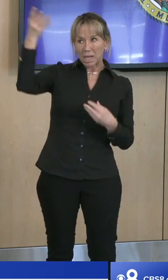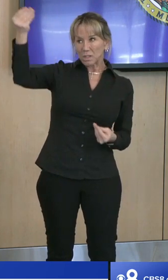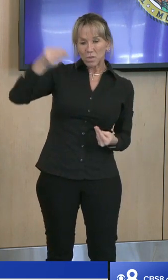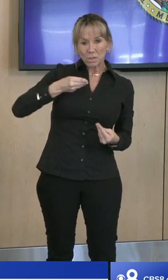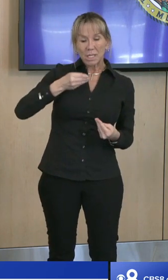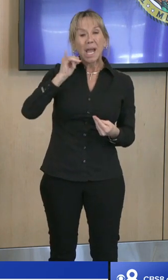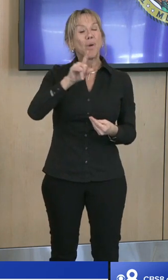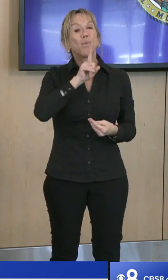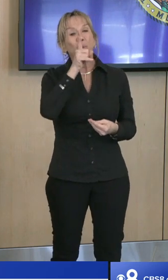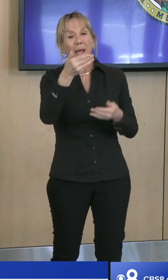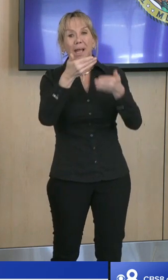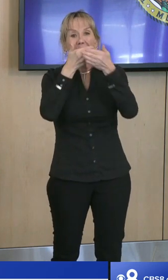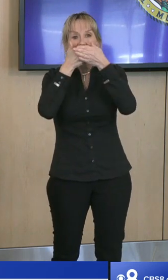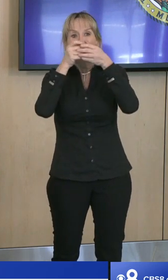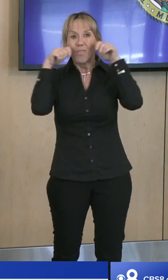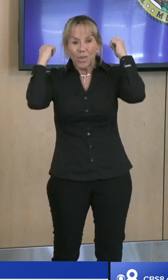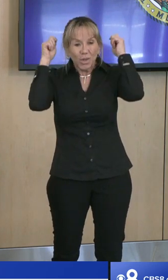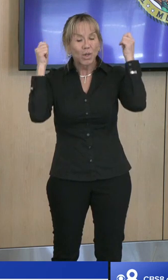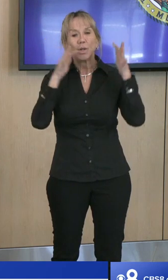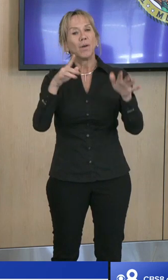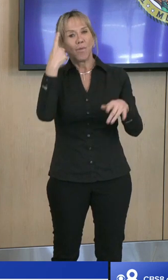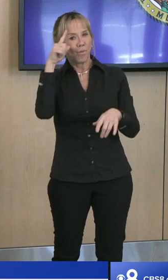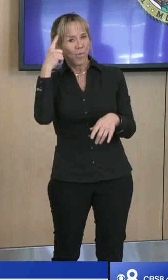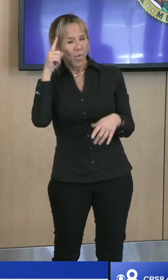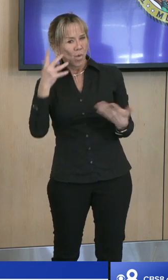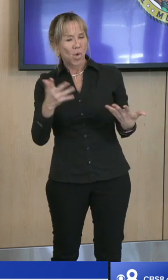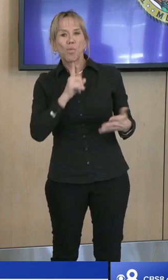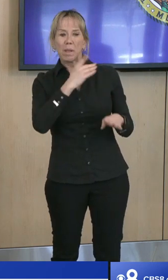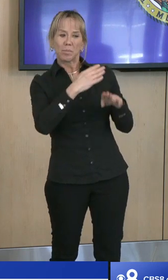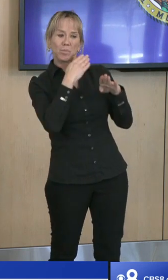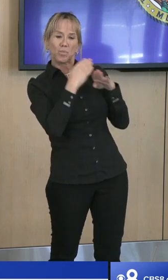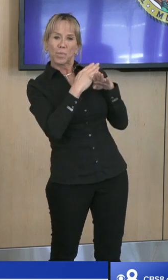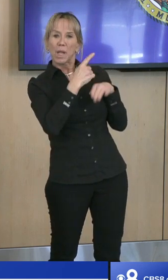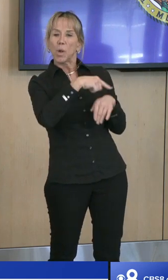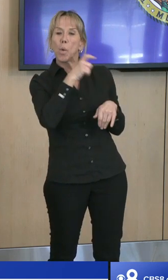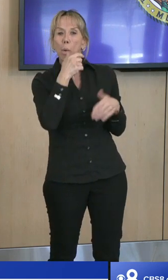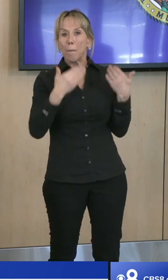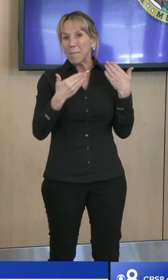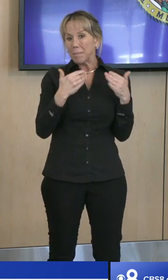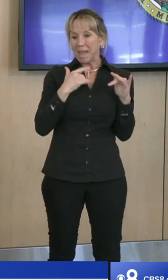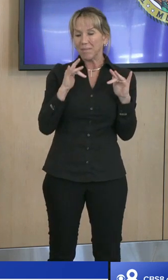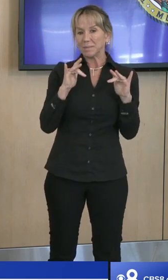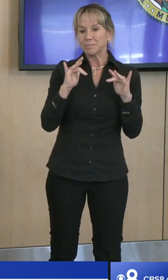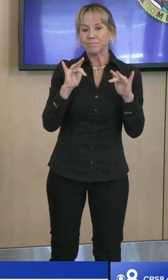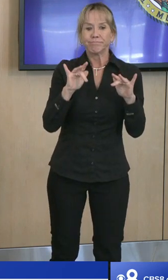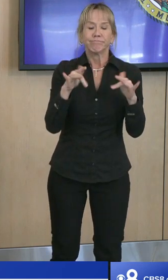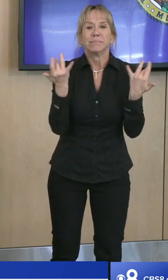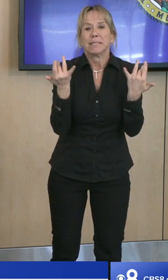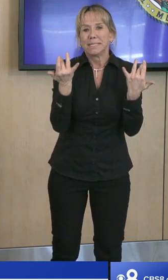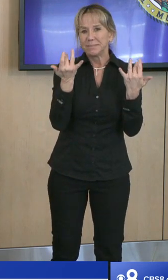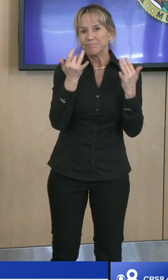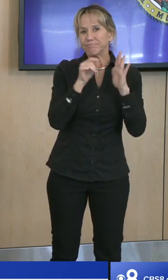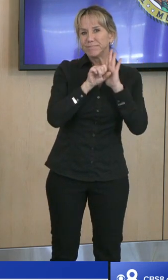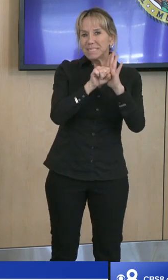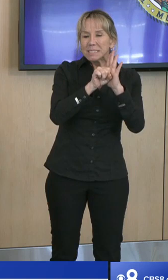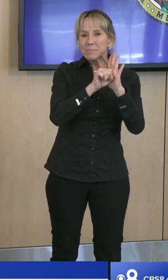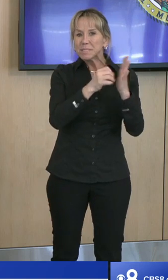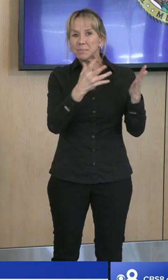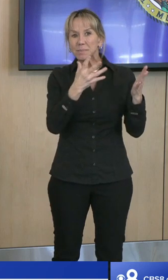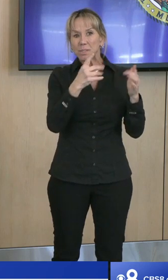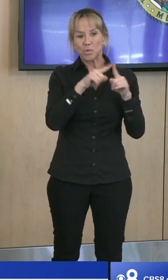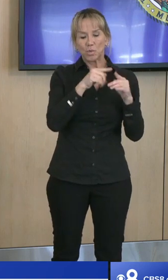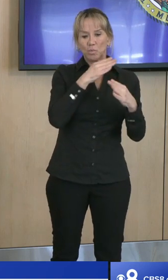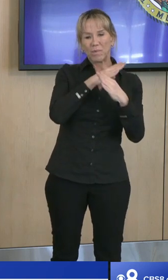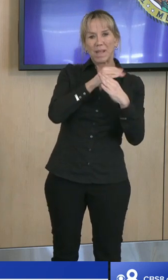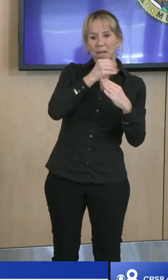is to prevent those individuals that might have minor symptoms from transmitting symptoms to